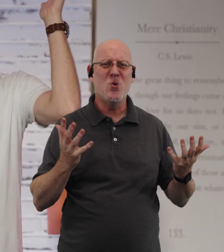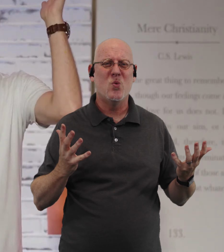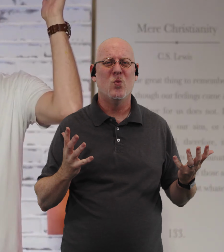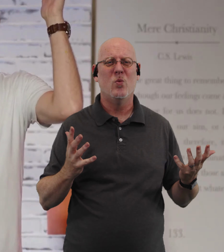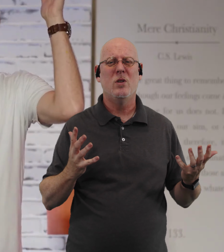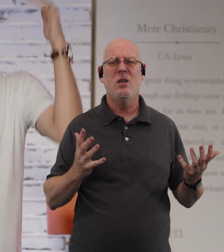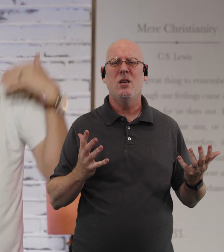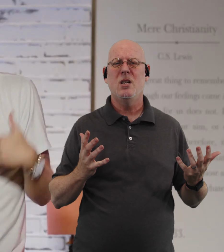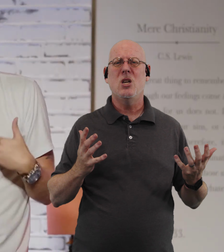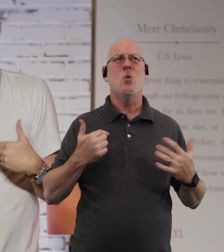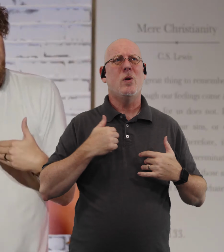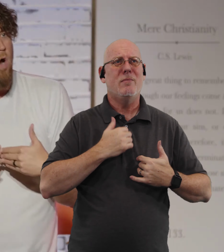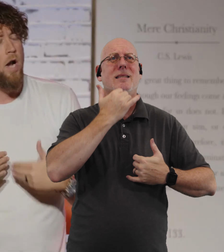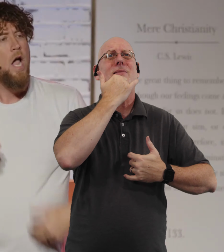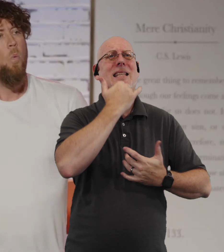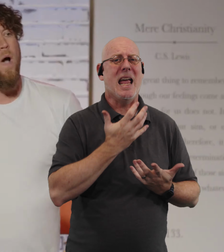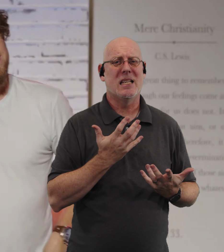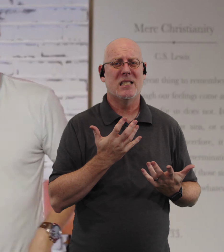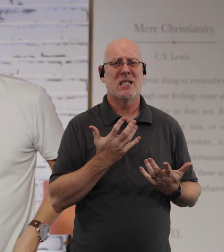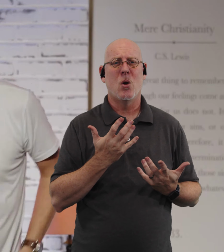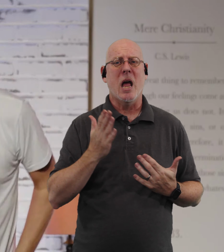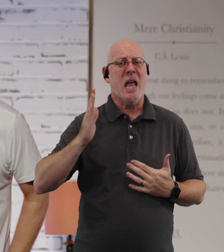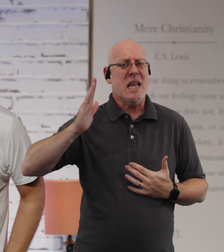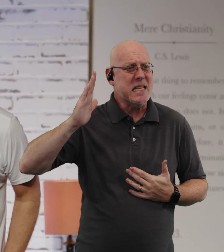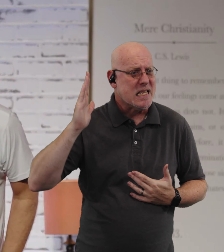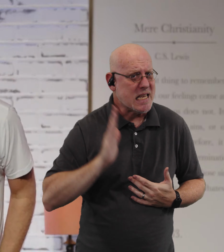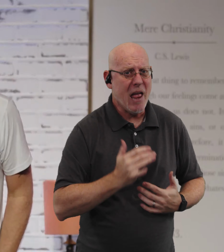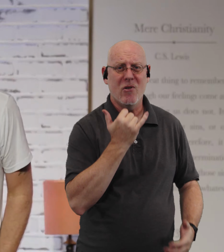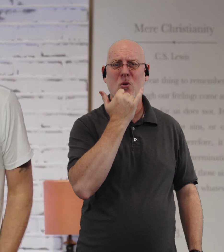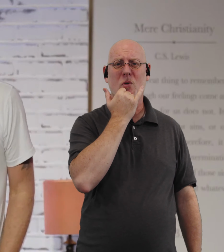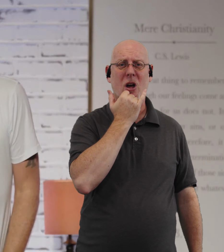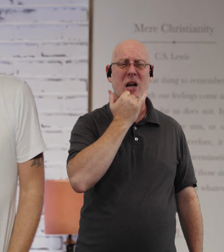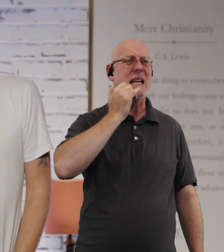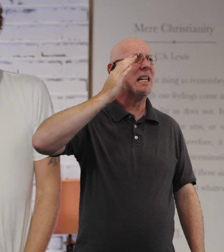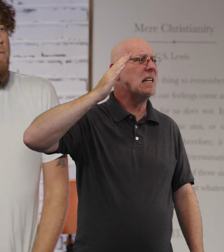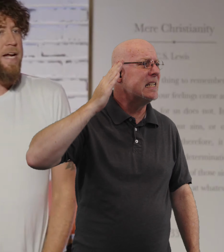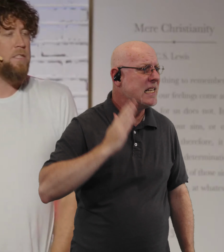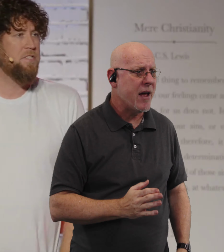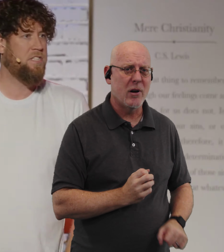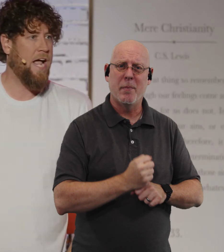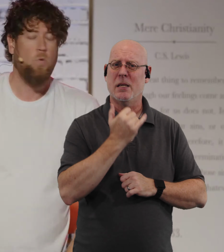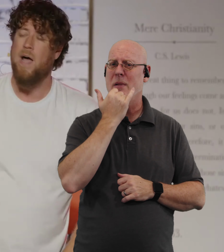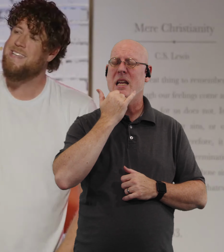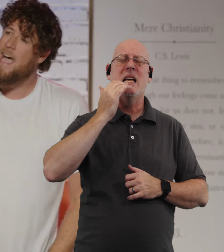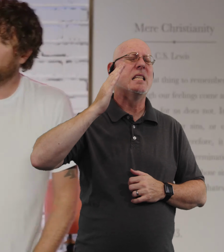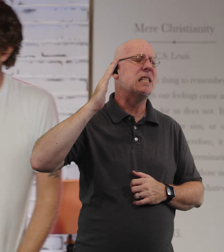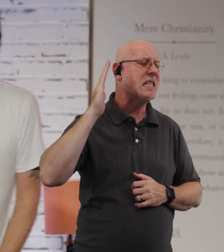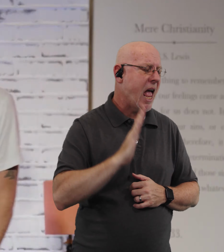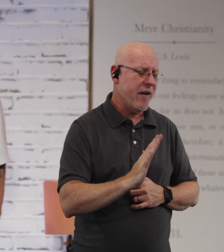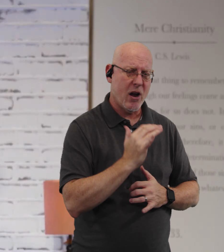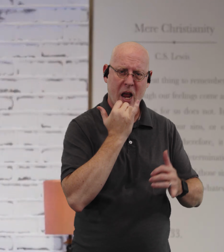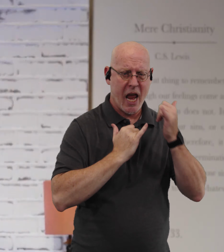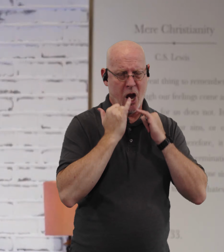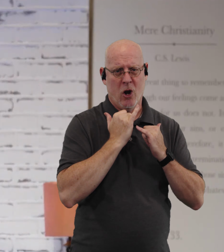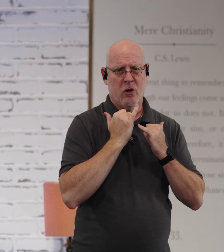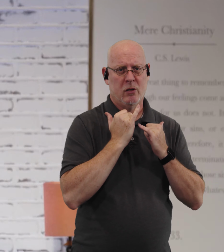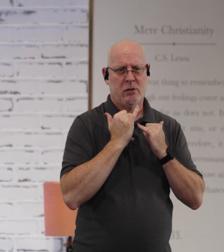the time. Like, we get things wrong. What never gets anything wrong, what never makes a mistake, what never